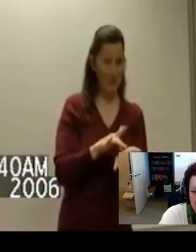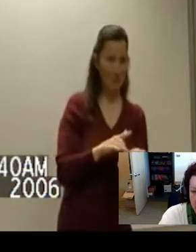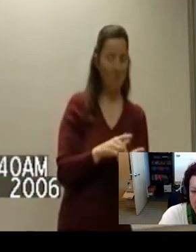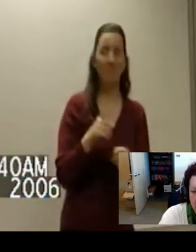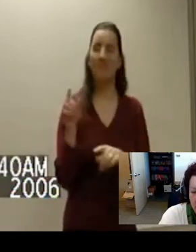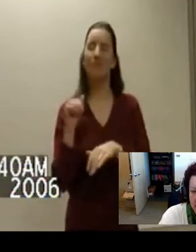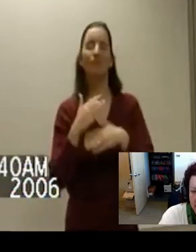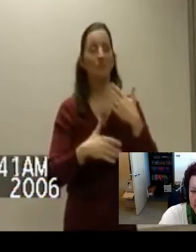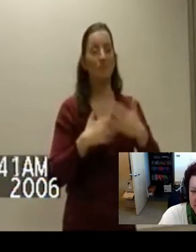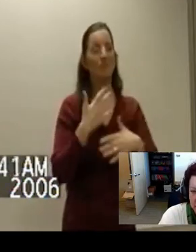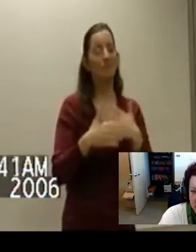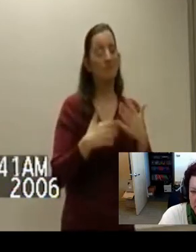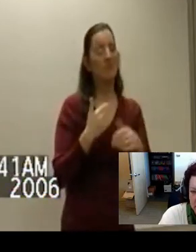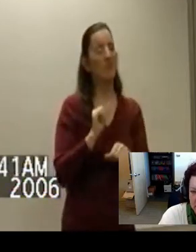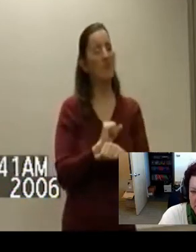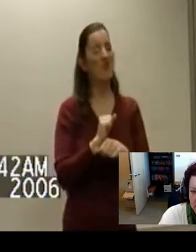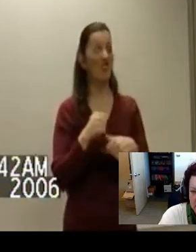Now we're ready to start working.